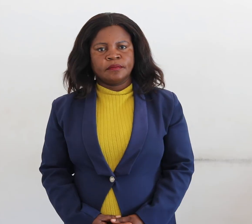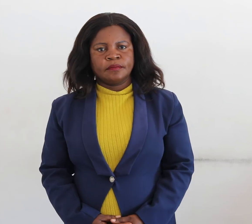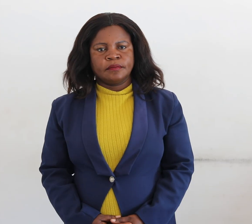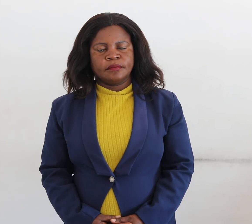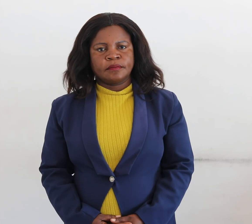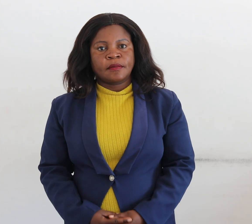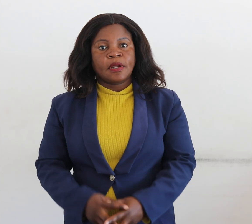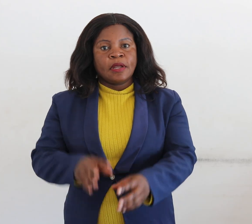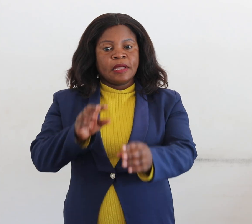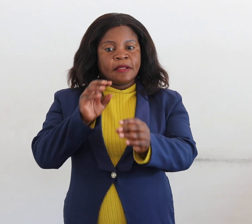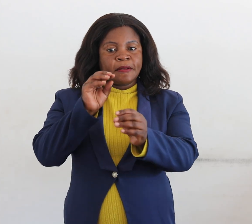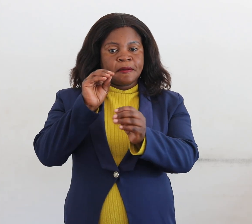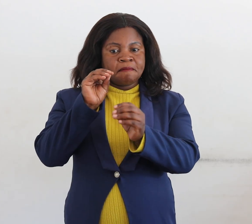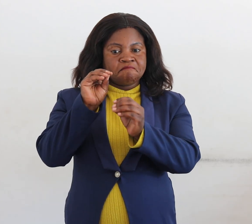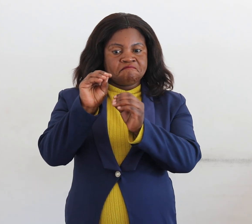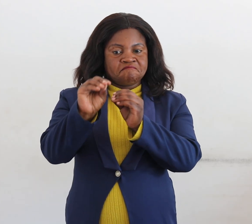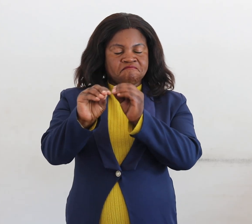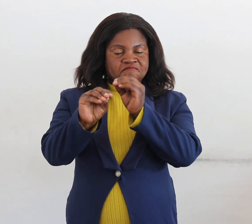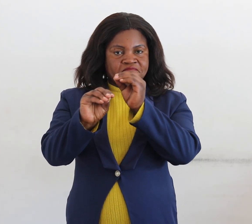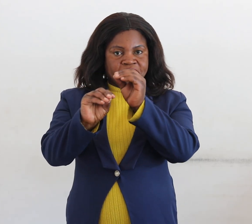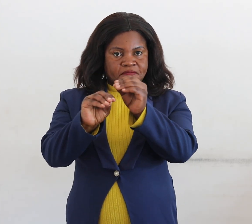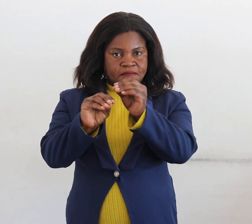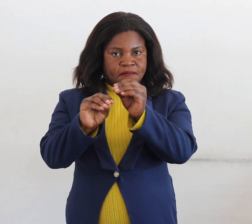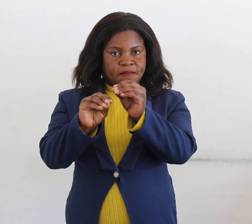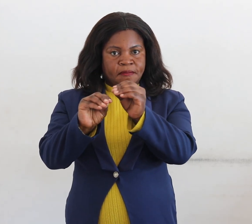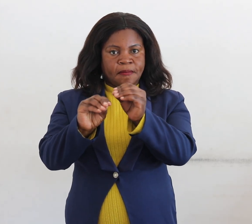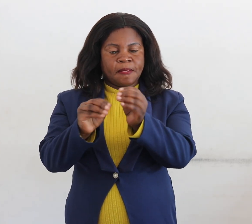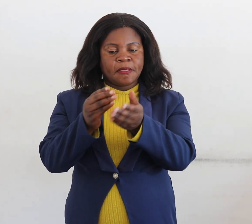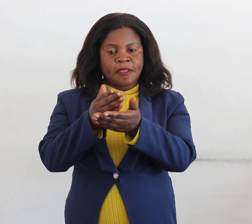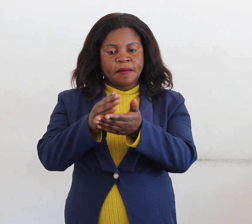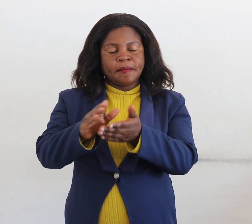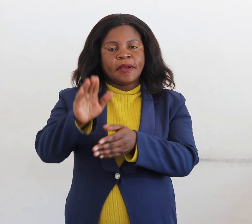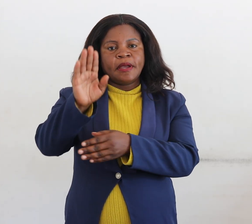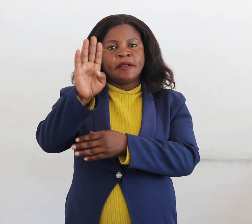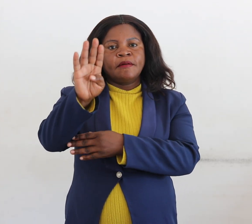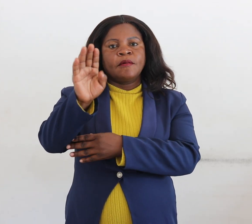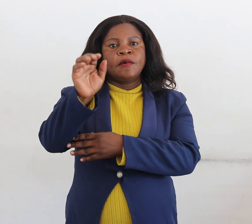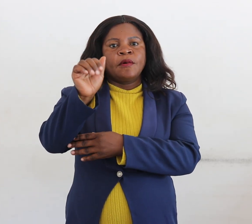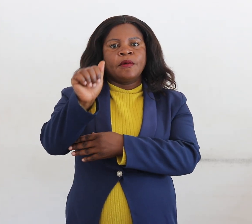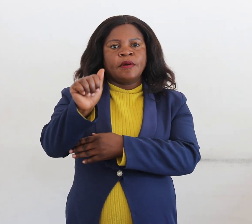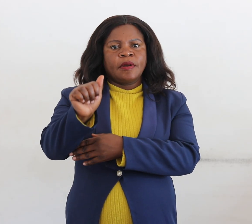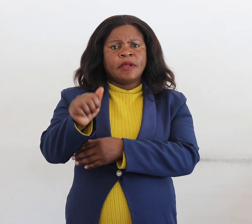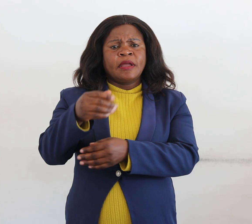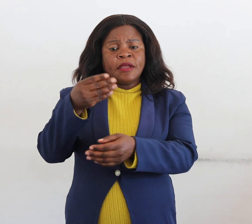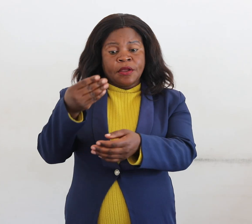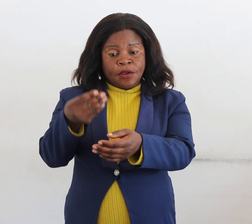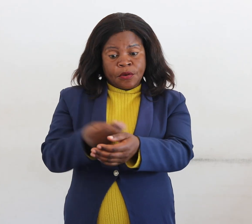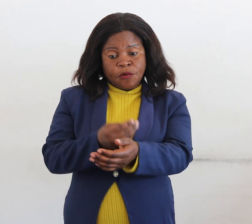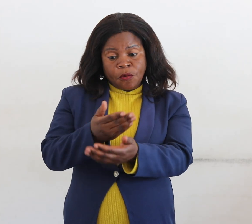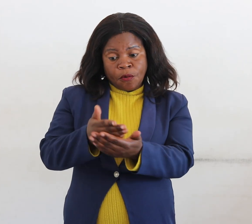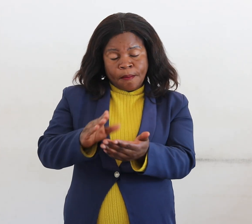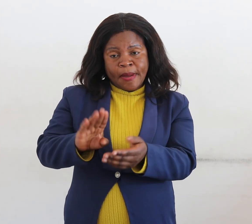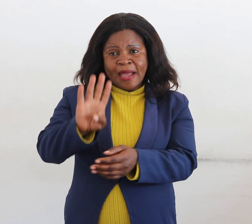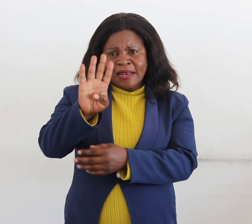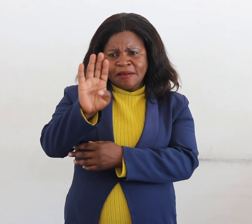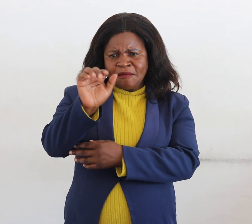Insertion of Part 4A. A new Part 4A has been added